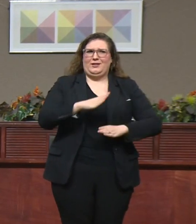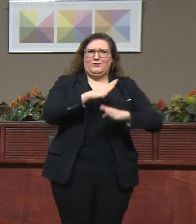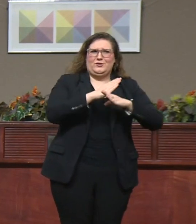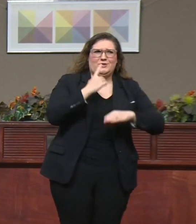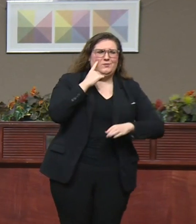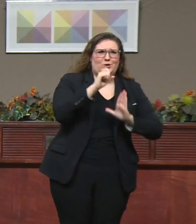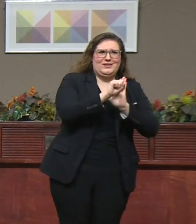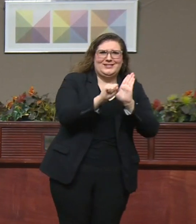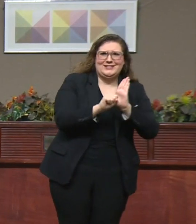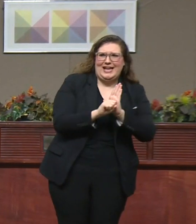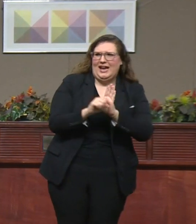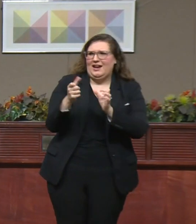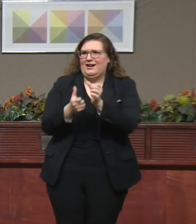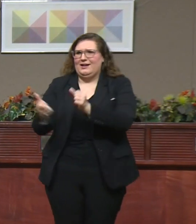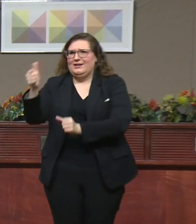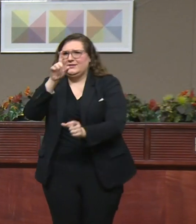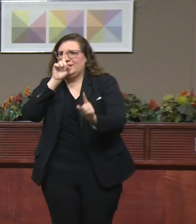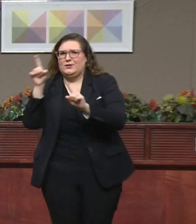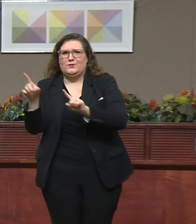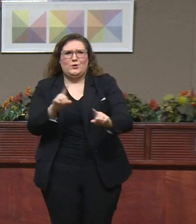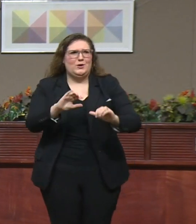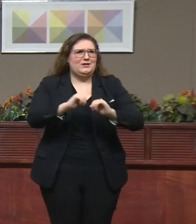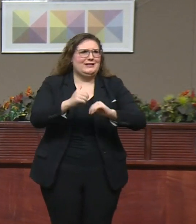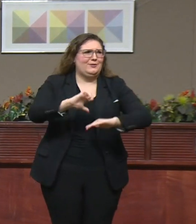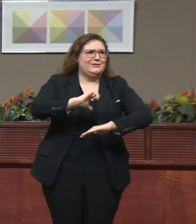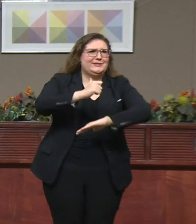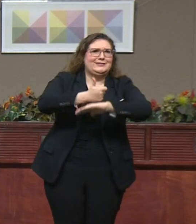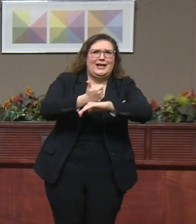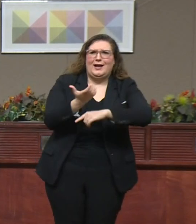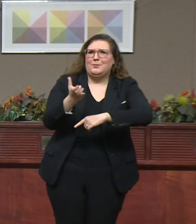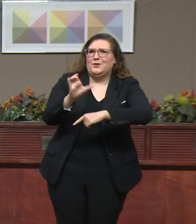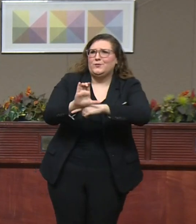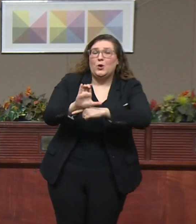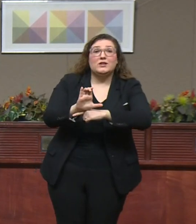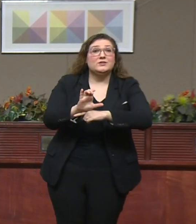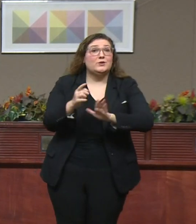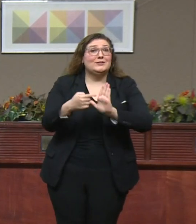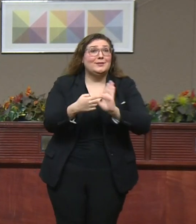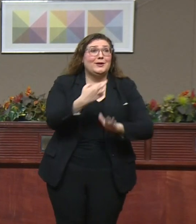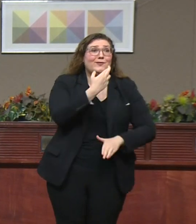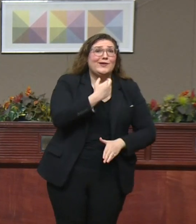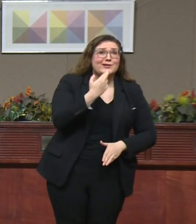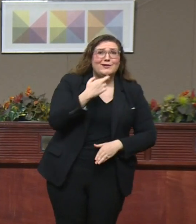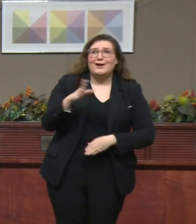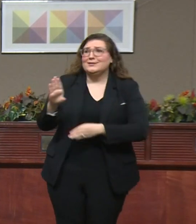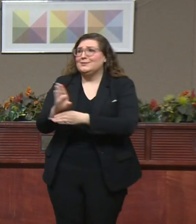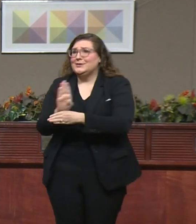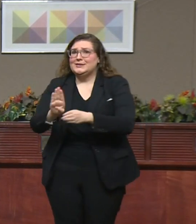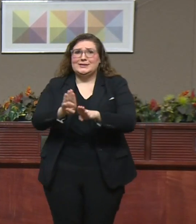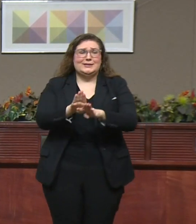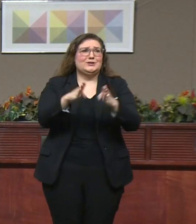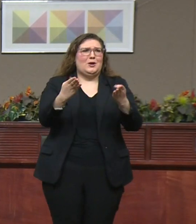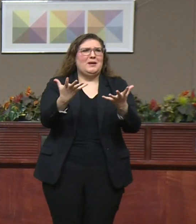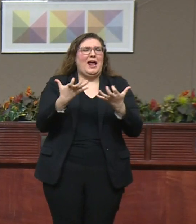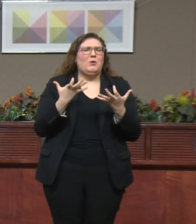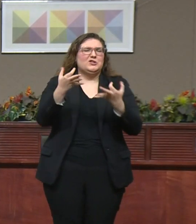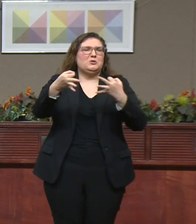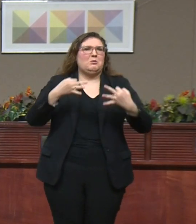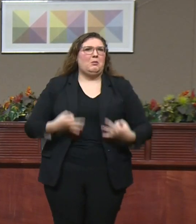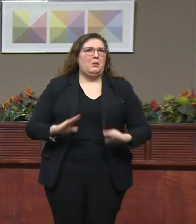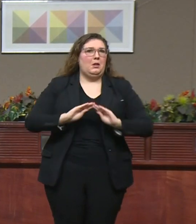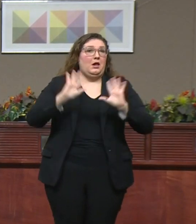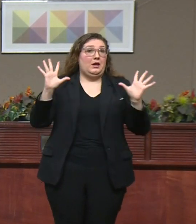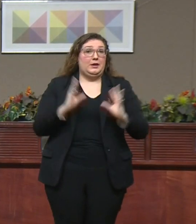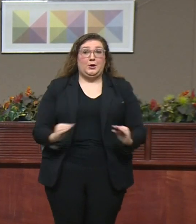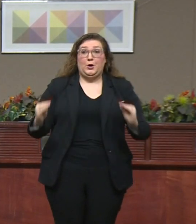orders will be enforced as restaurants and other businesses have begun to open. So I just want to clear a little bit of that up. So